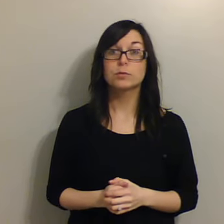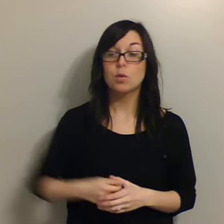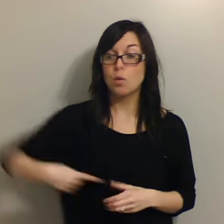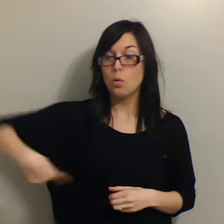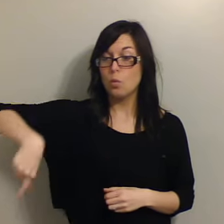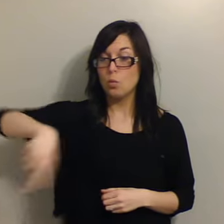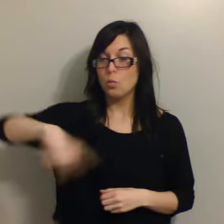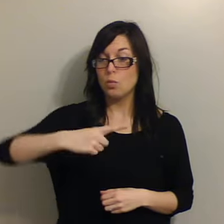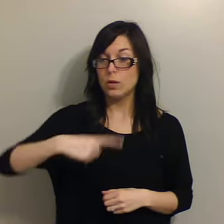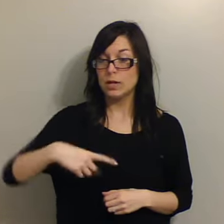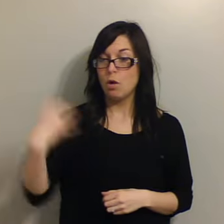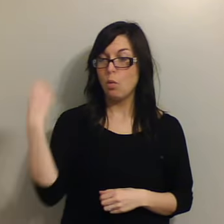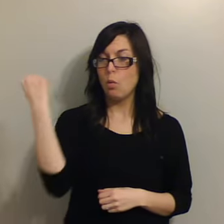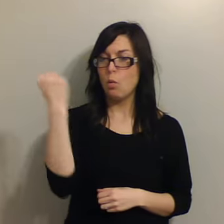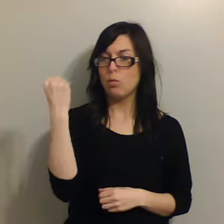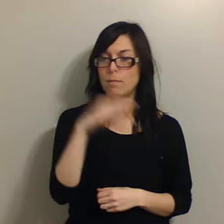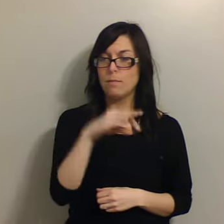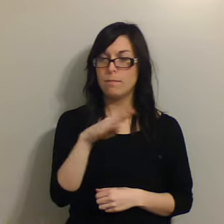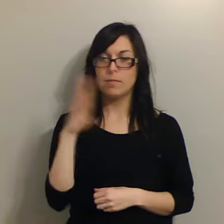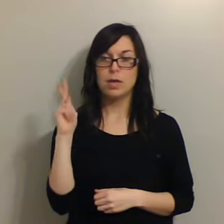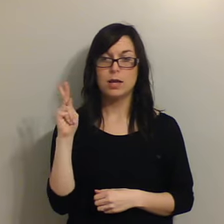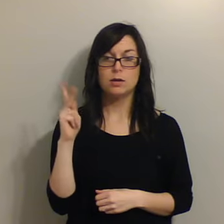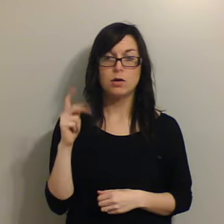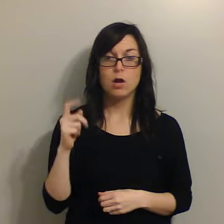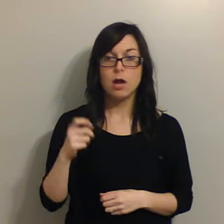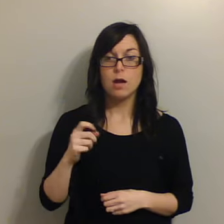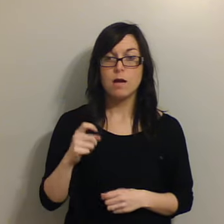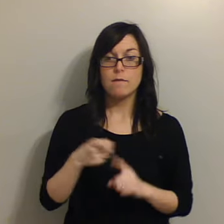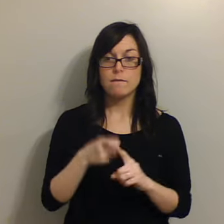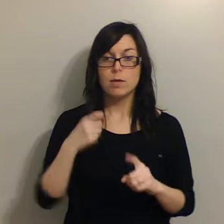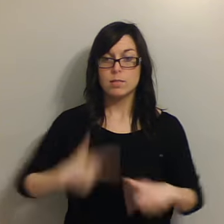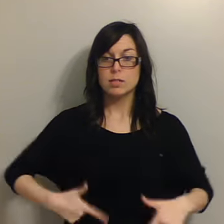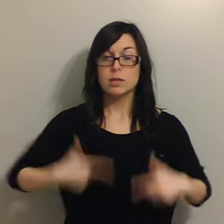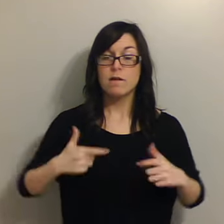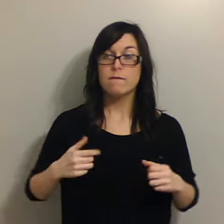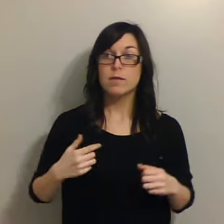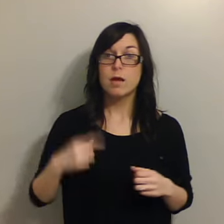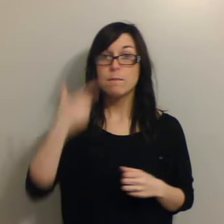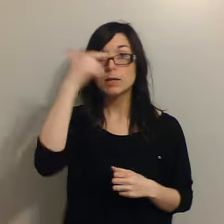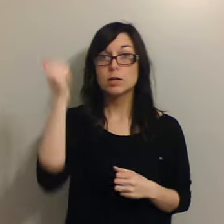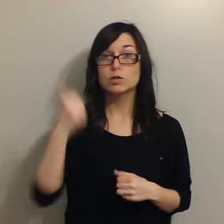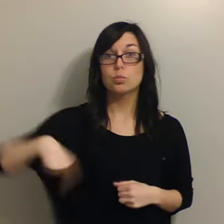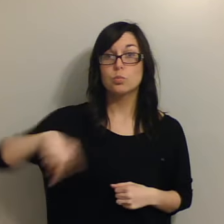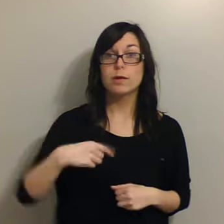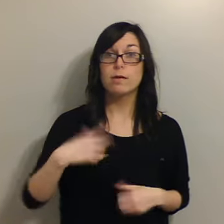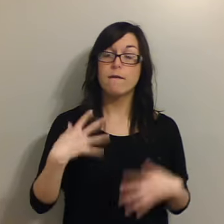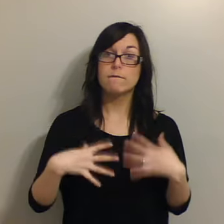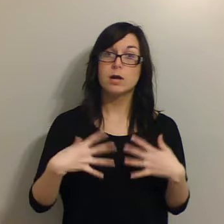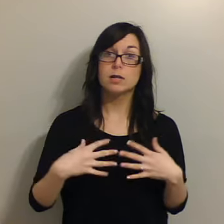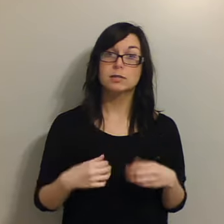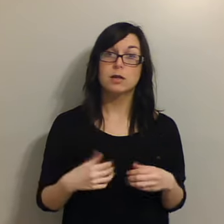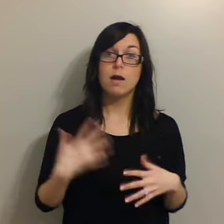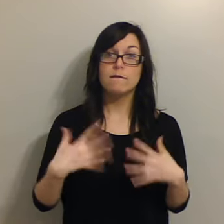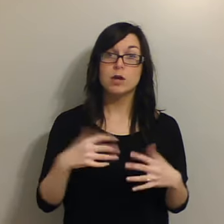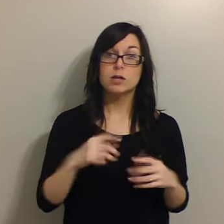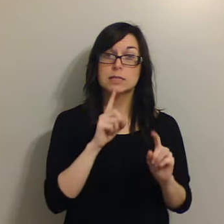participating in life fully because we are afraid. We're afraid to speak our truth. We're afraid to show up in the world as